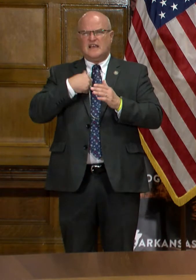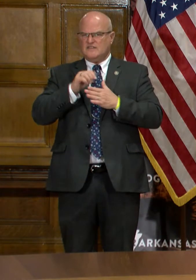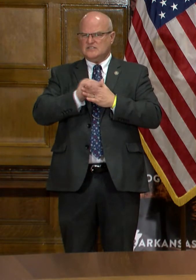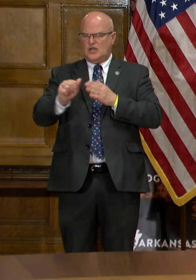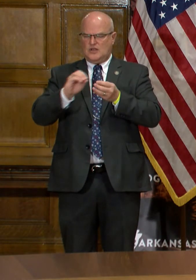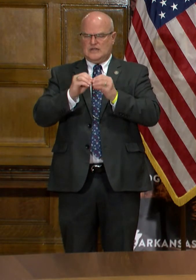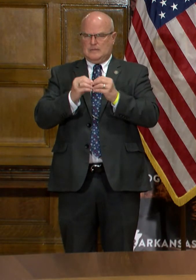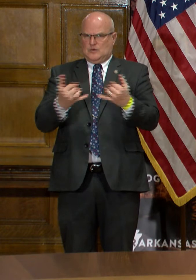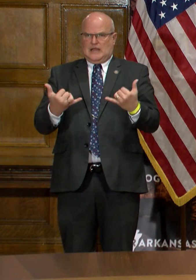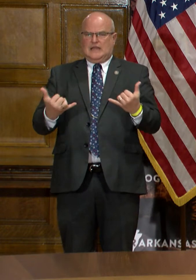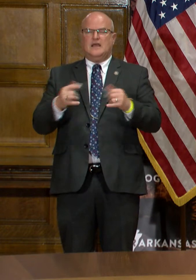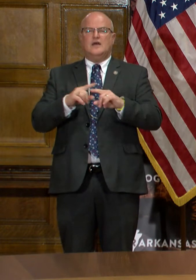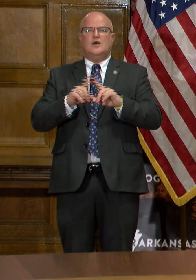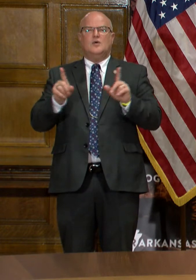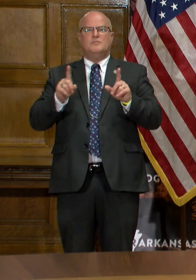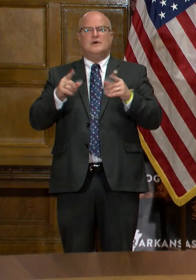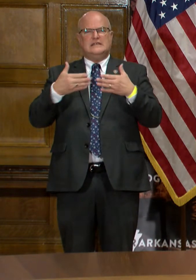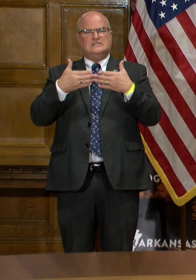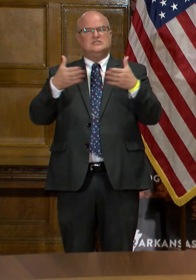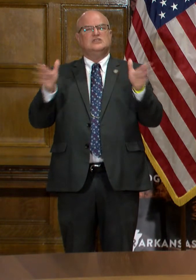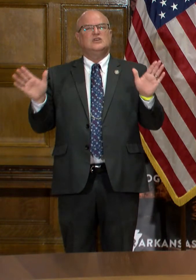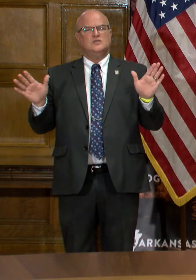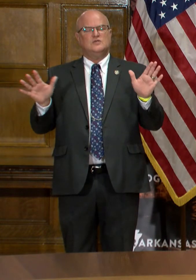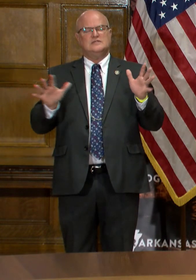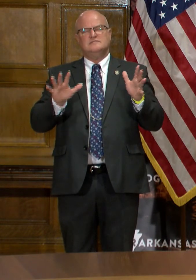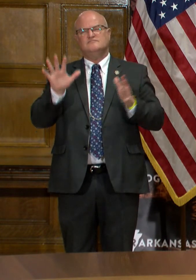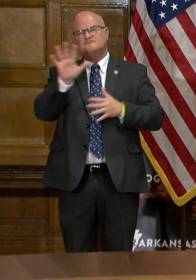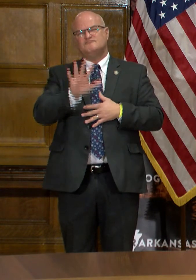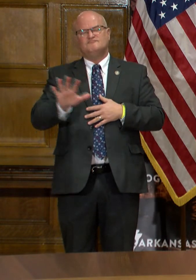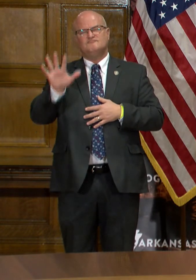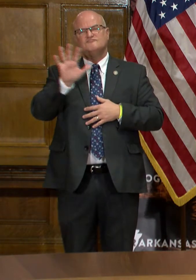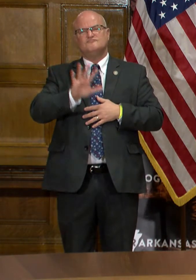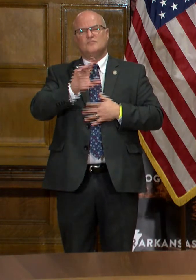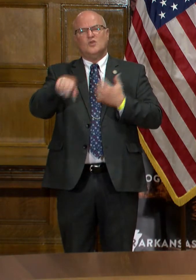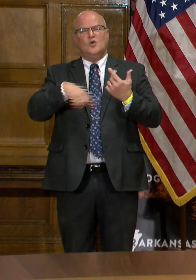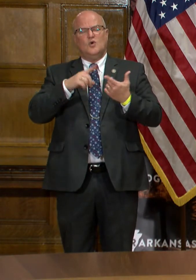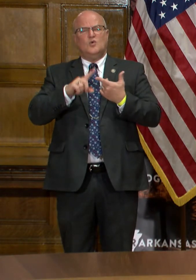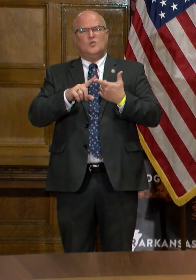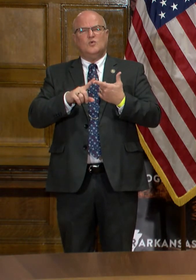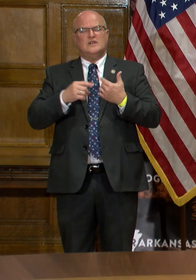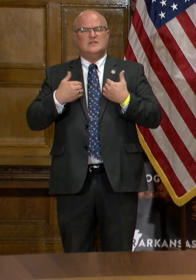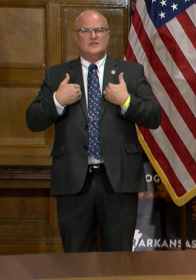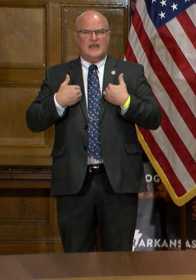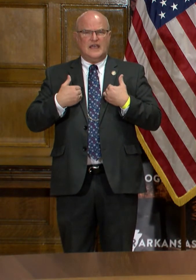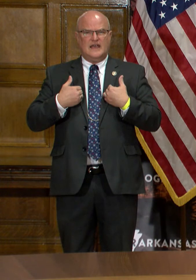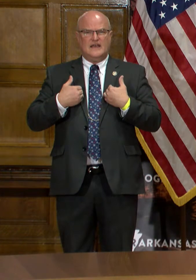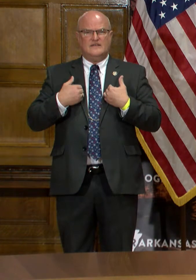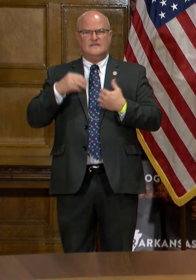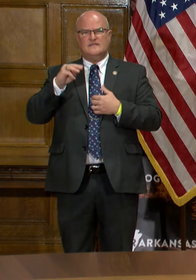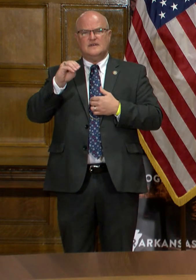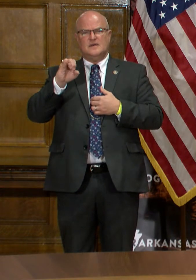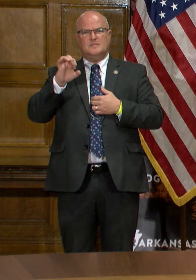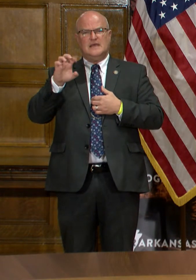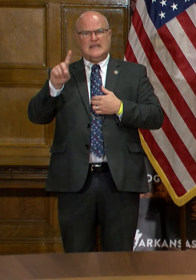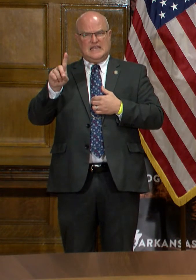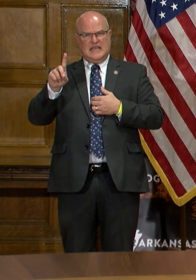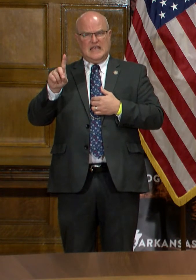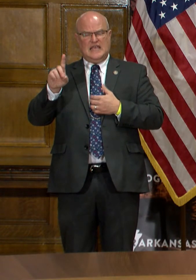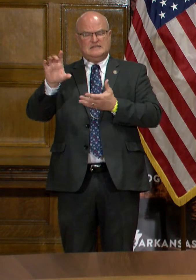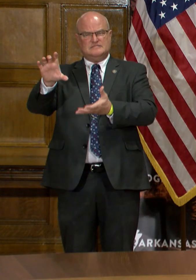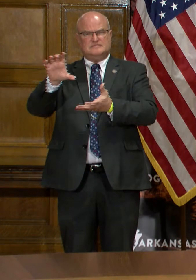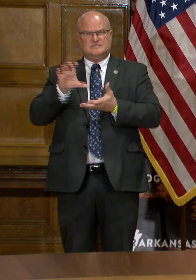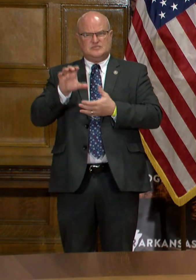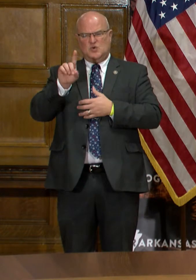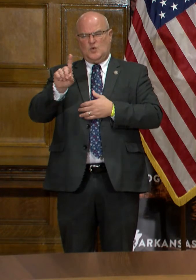dollar figure on it. Of course, generally speaking, roughly, whenever there is a Medicaid, our allocation is